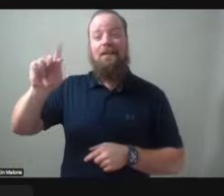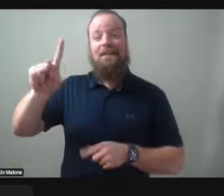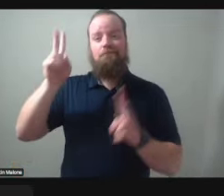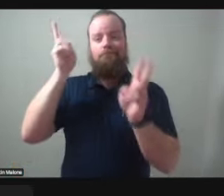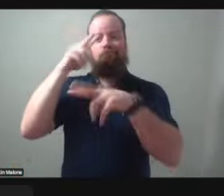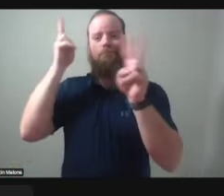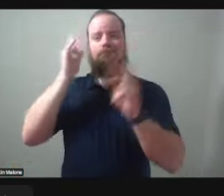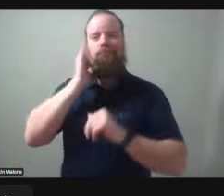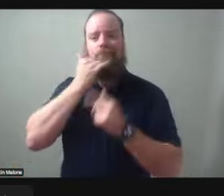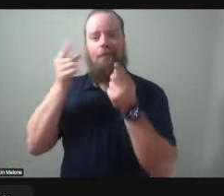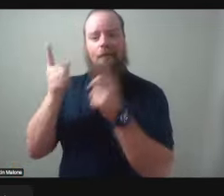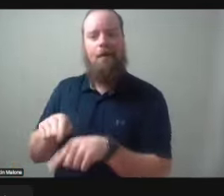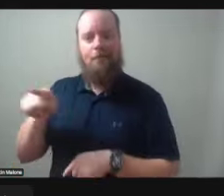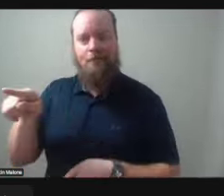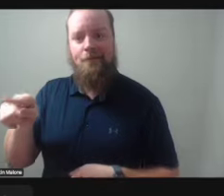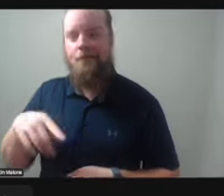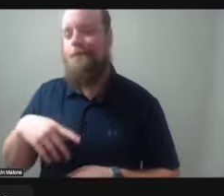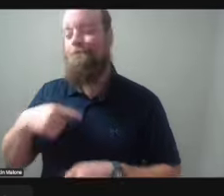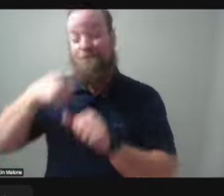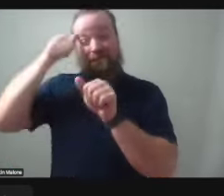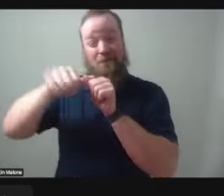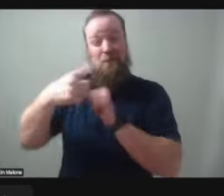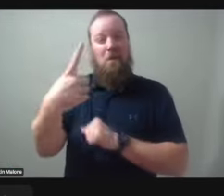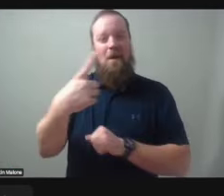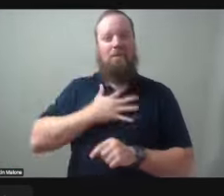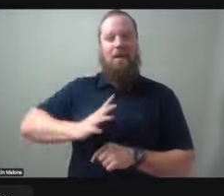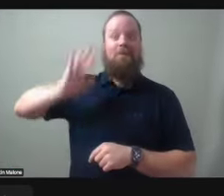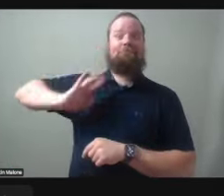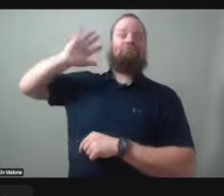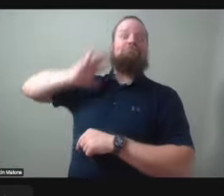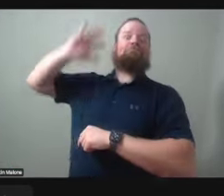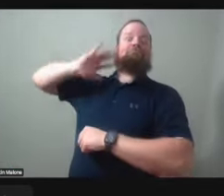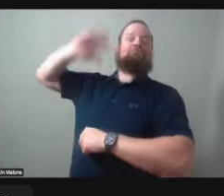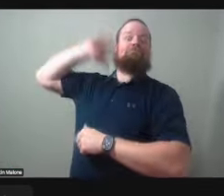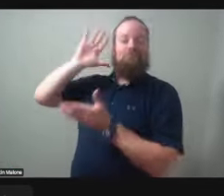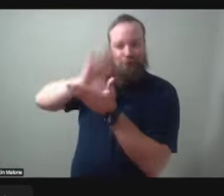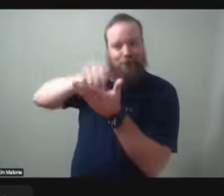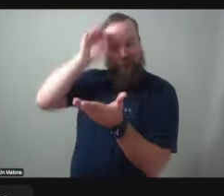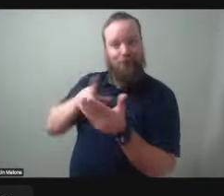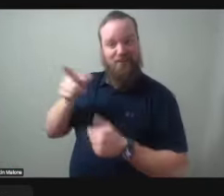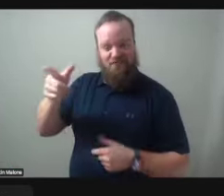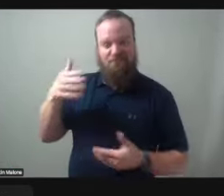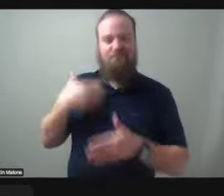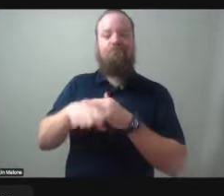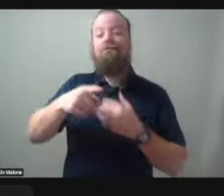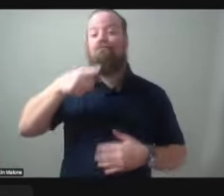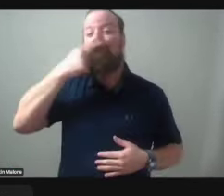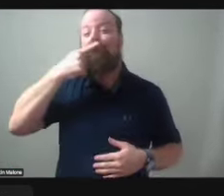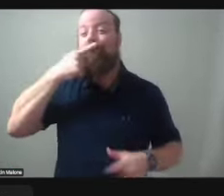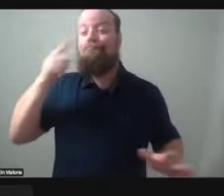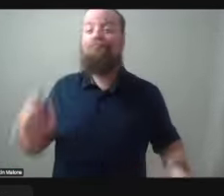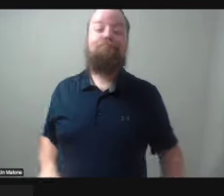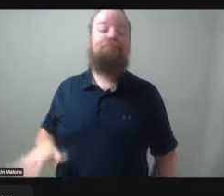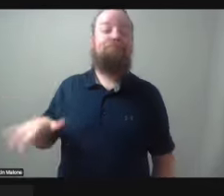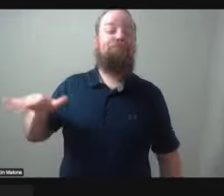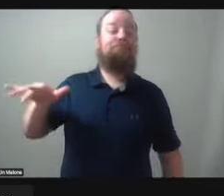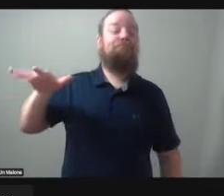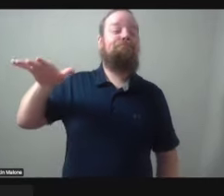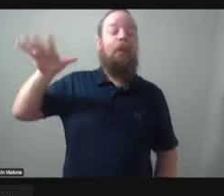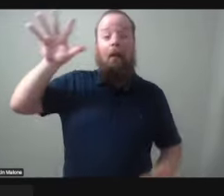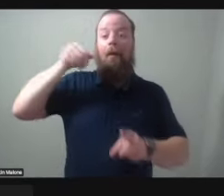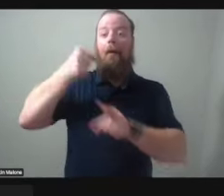their hearing to the point of creating a severe loss, or some kind of accident. I had